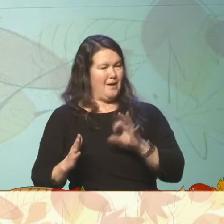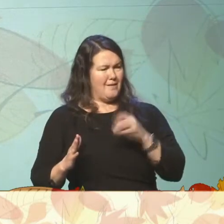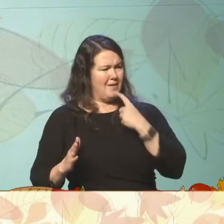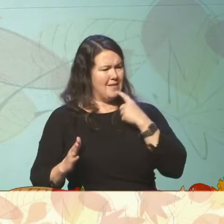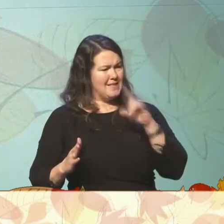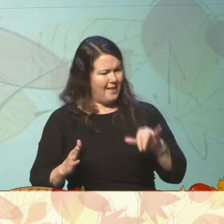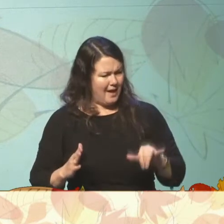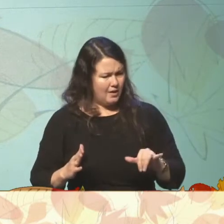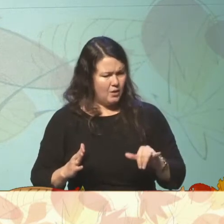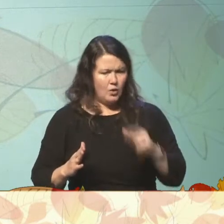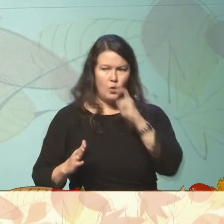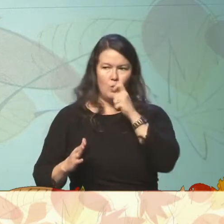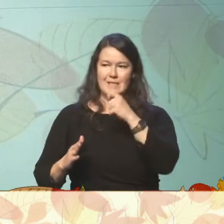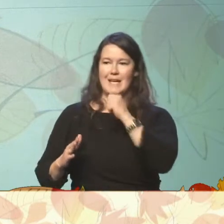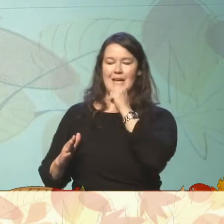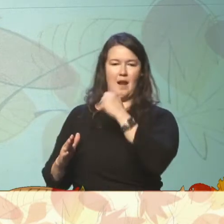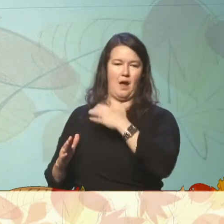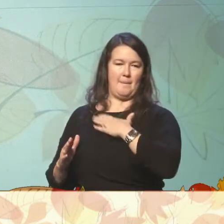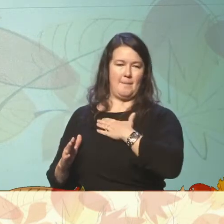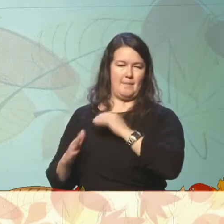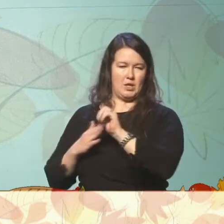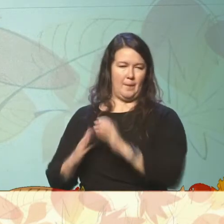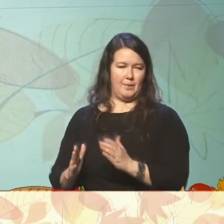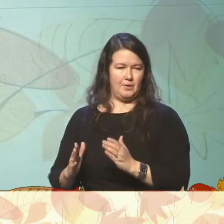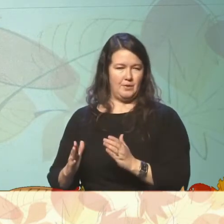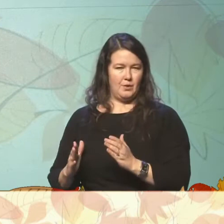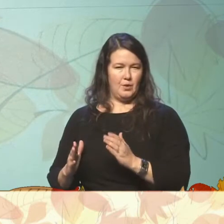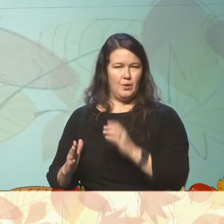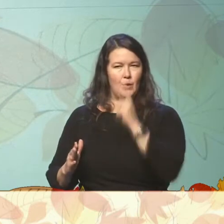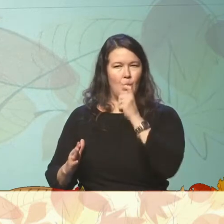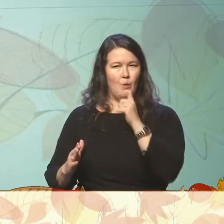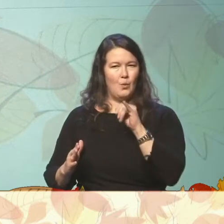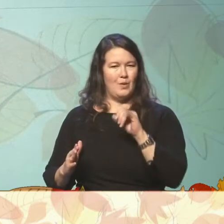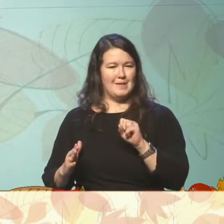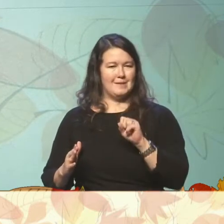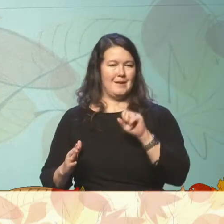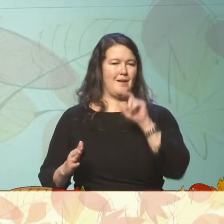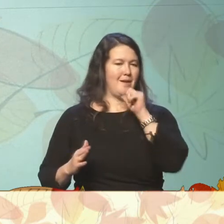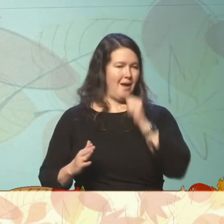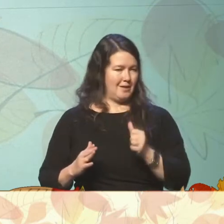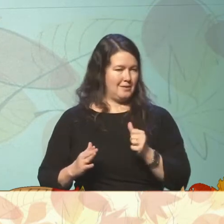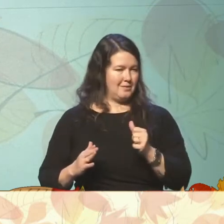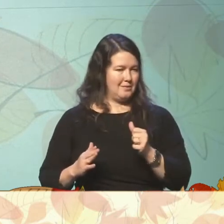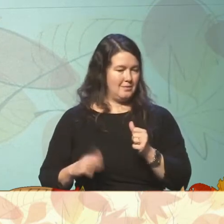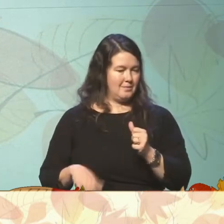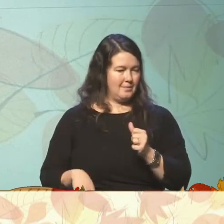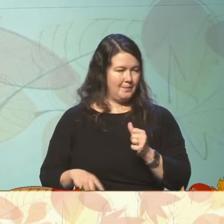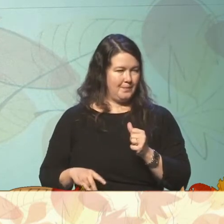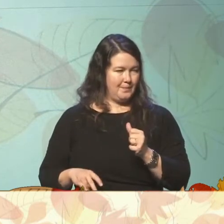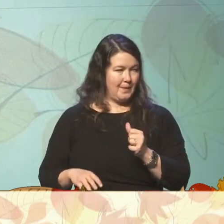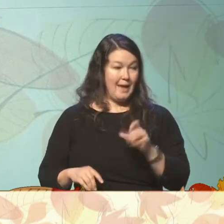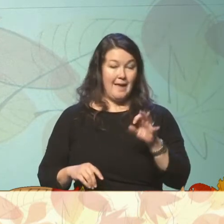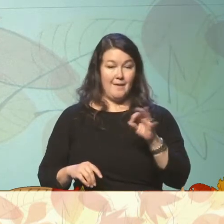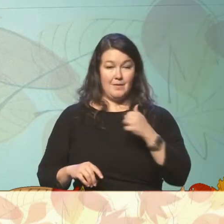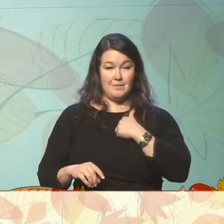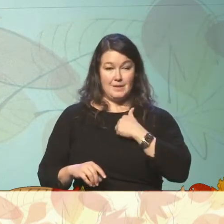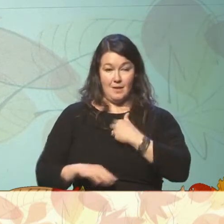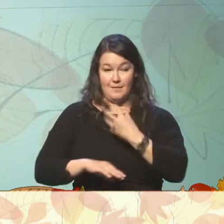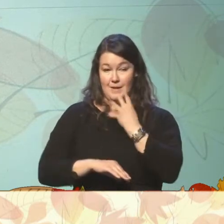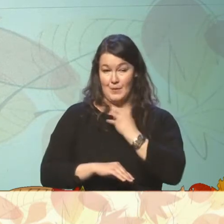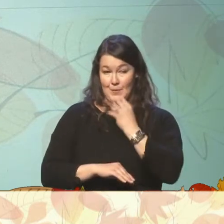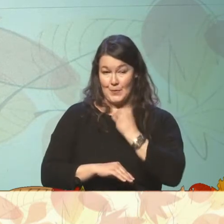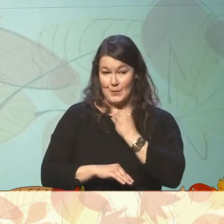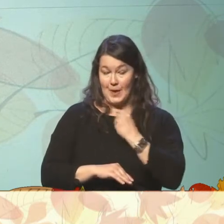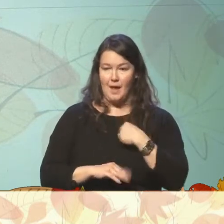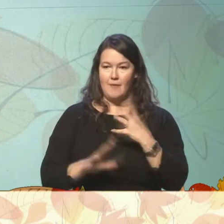question becomes, who is not? Who is not? If I'm a Hebrew and I'm given